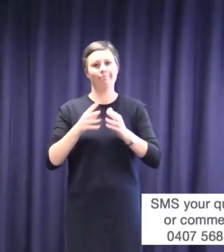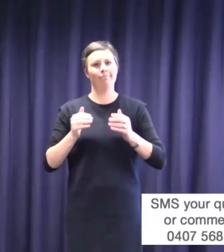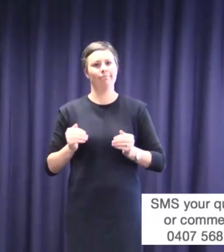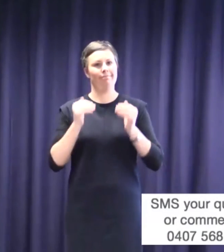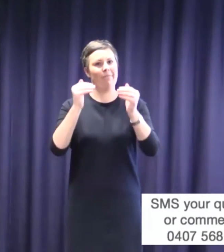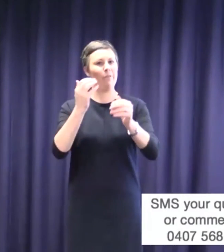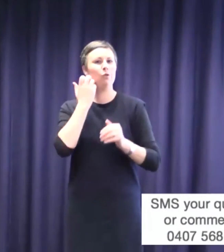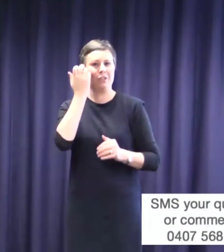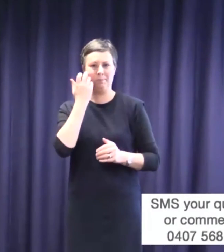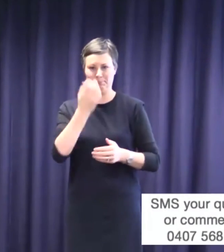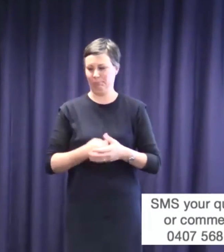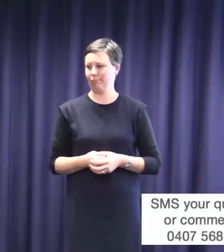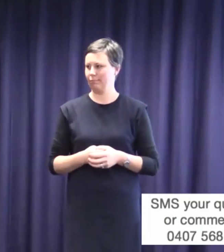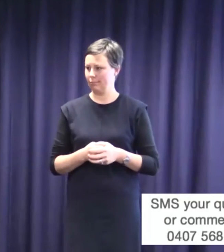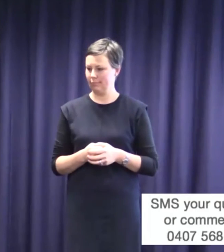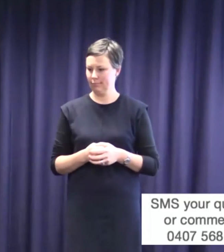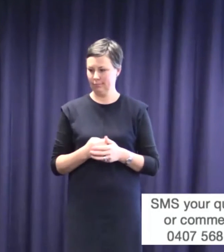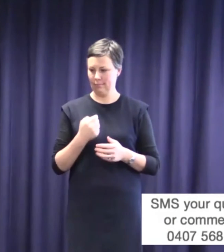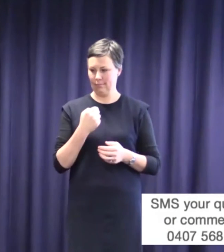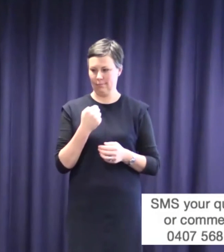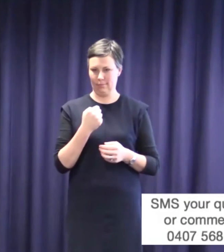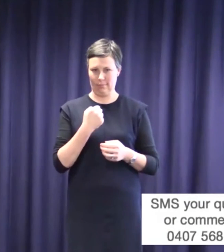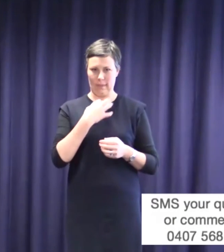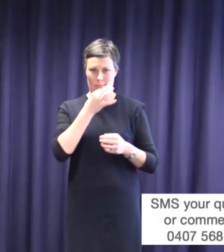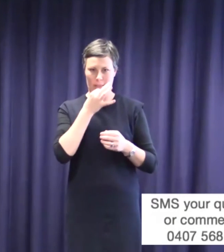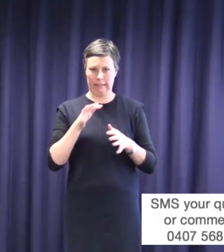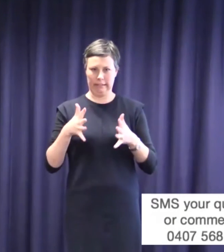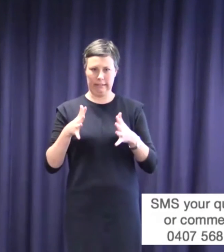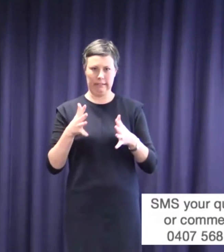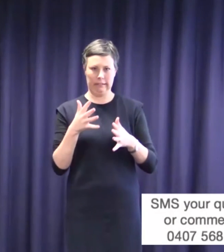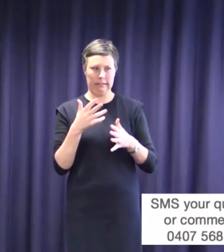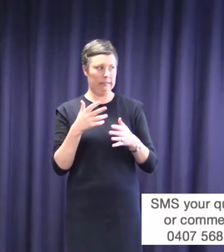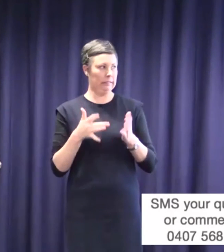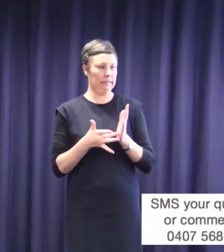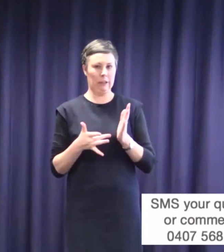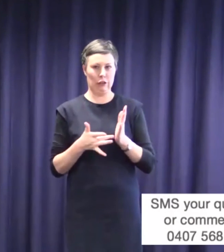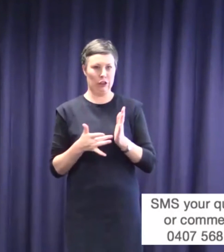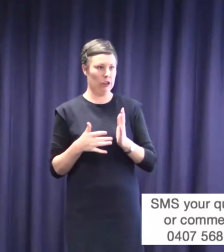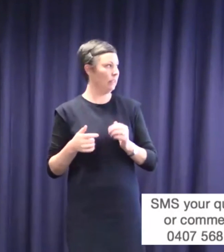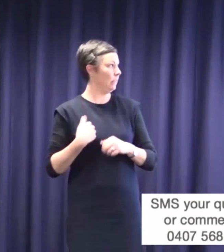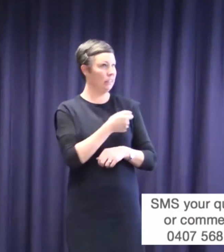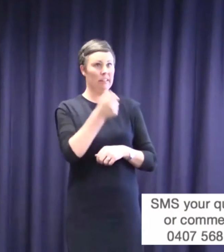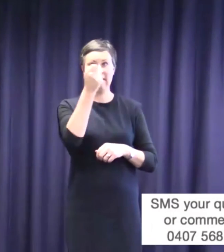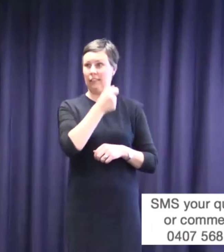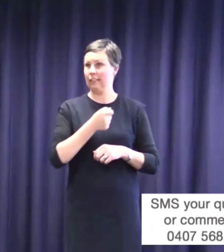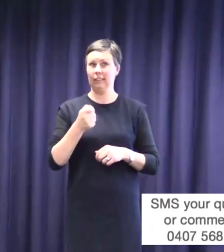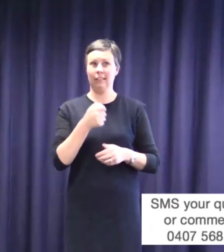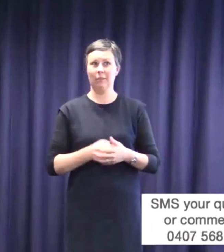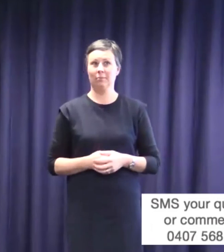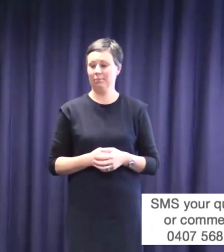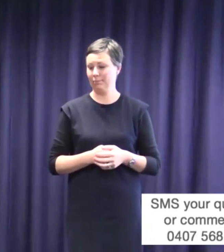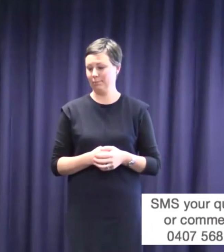Oh, now I usually give off electrical currents. Oh, where am I pointing that?